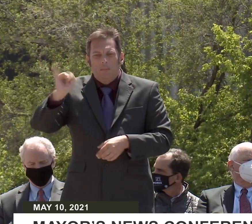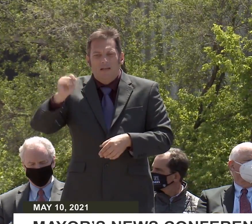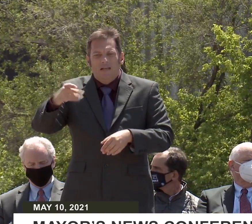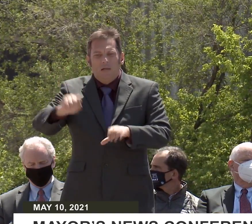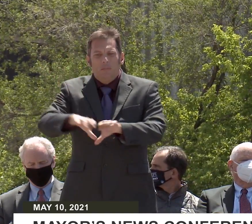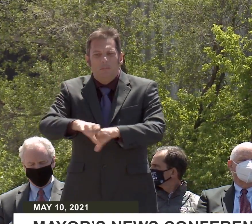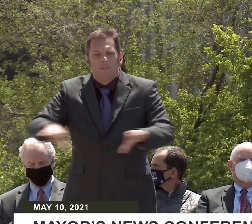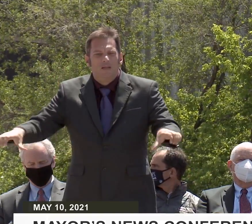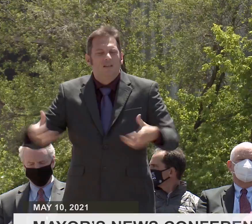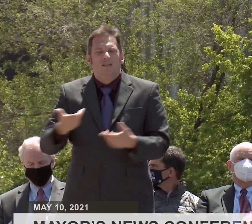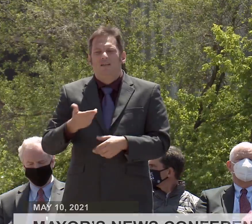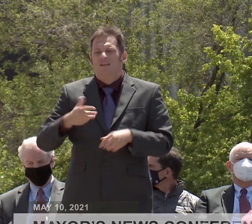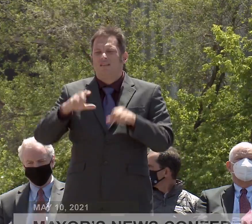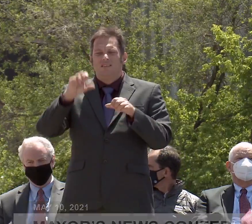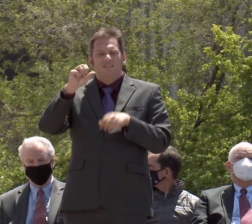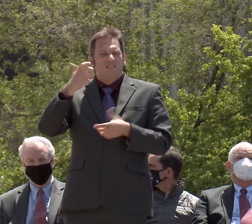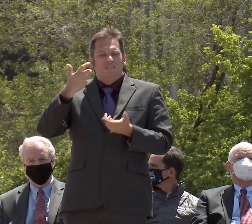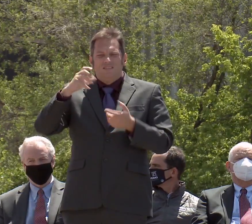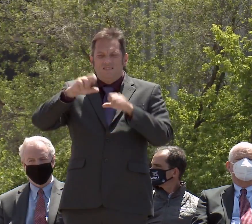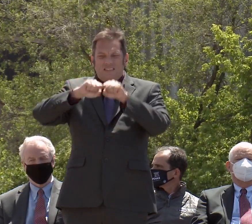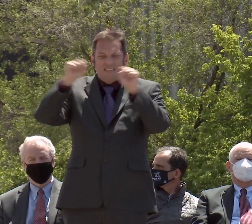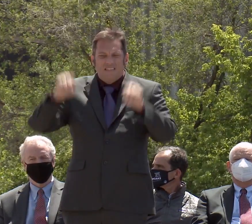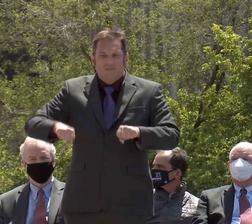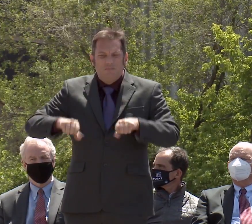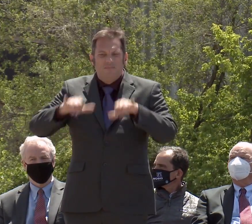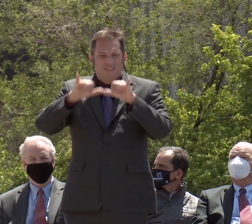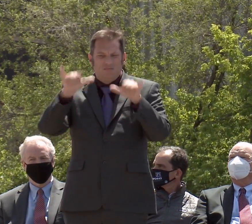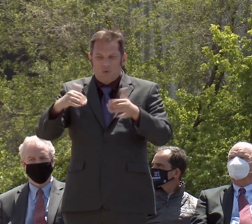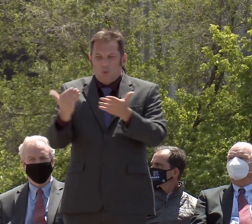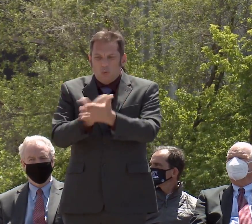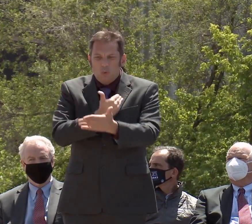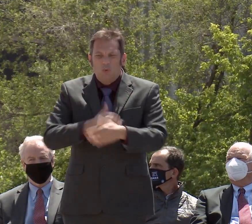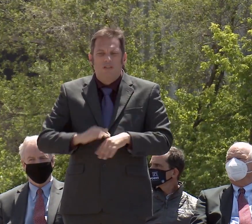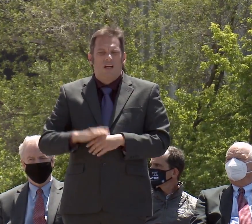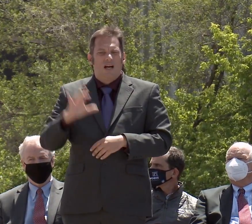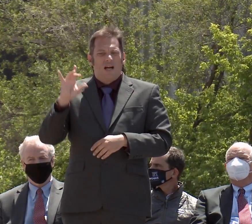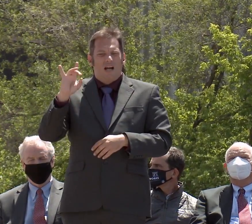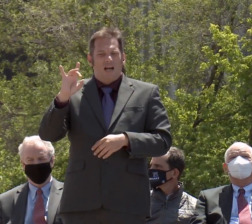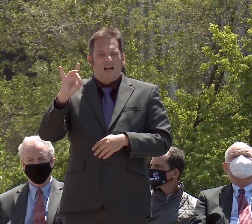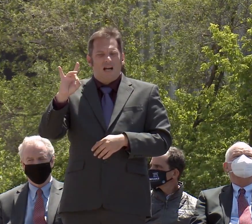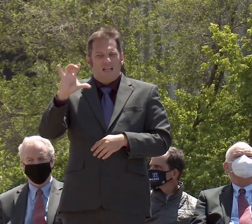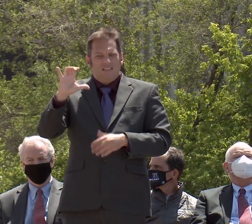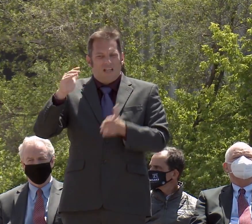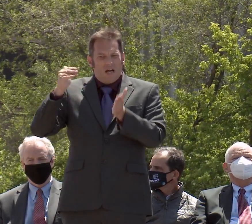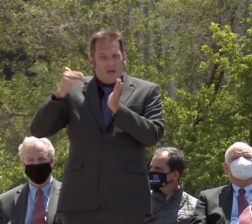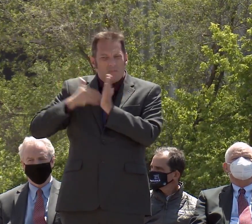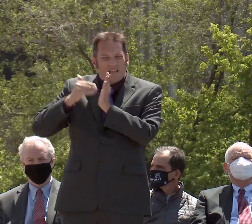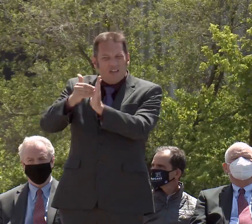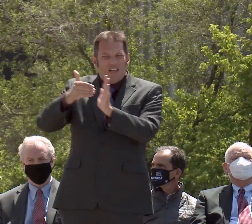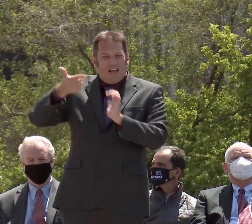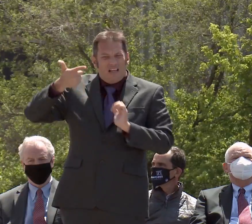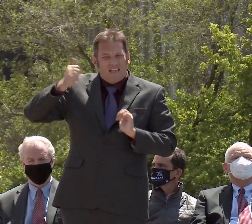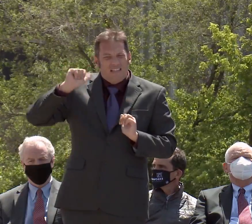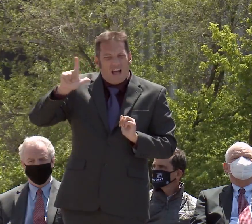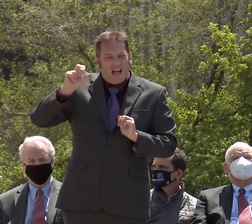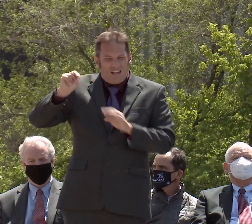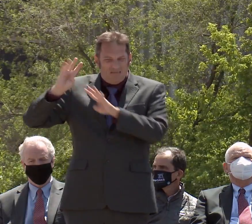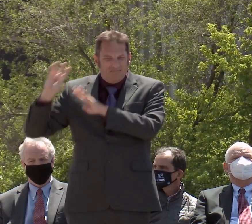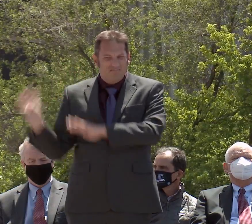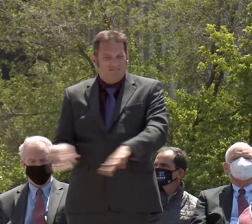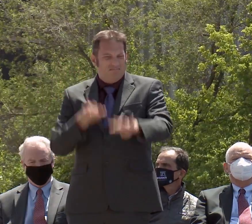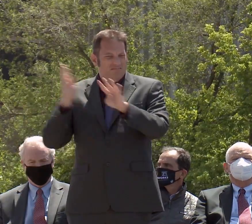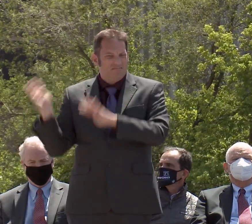800 million gallons per day have been constructed. Additionally, two 18 million gallon wet